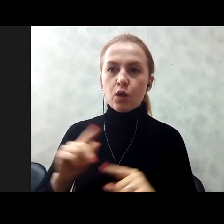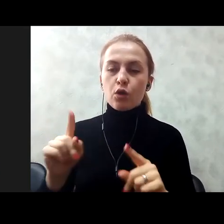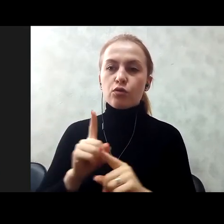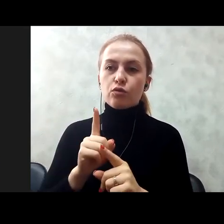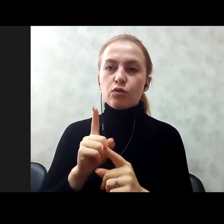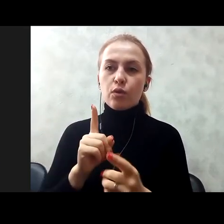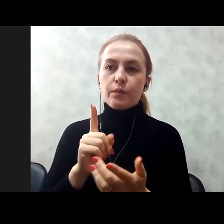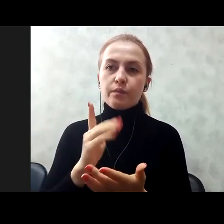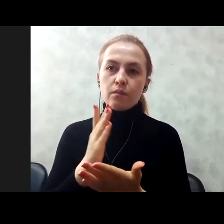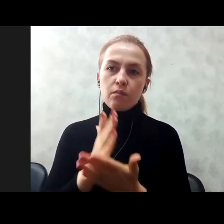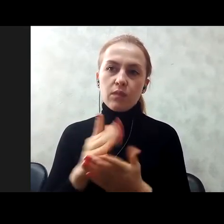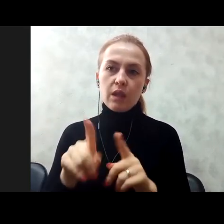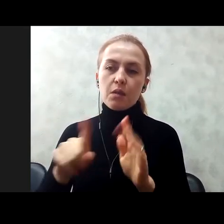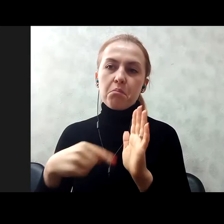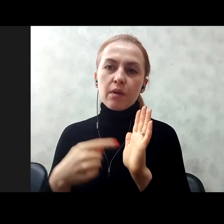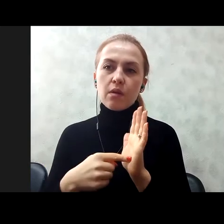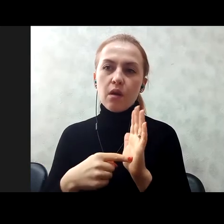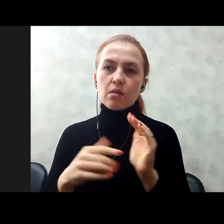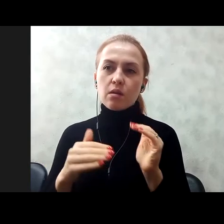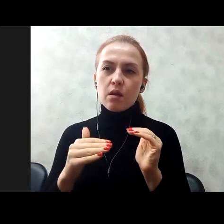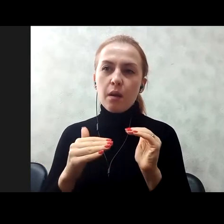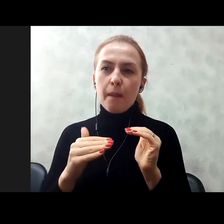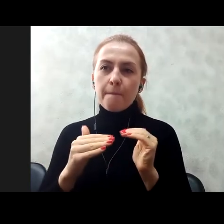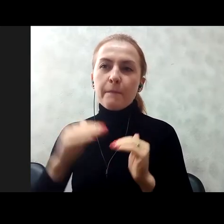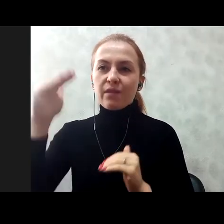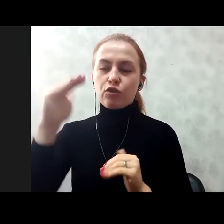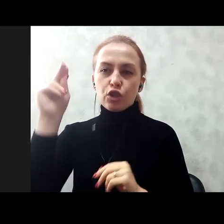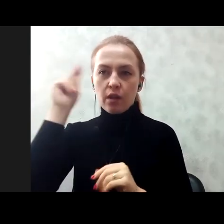qualifications, building up their capacity,